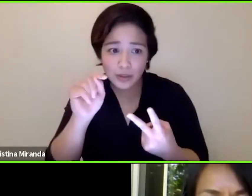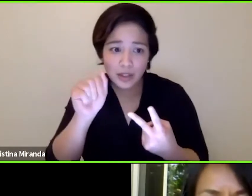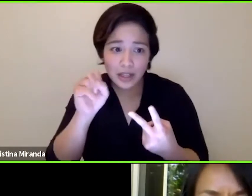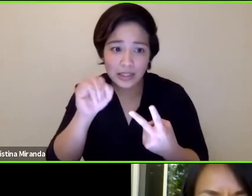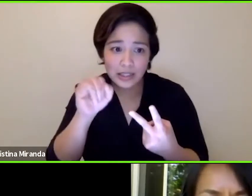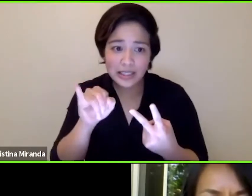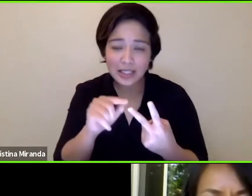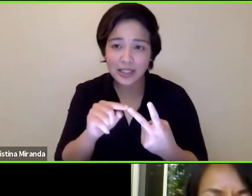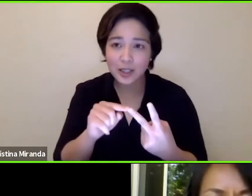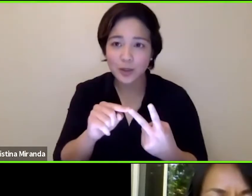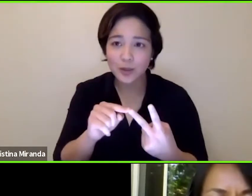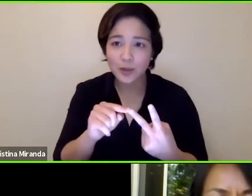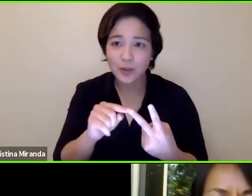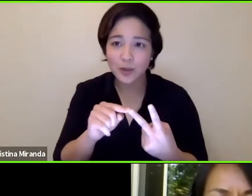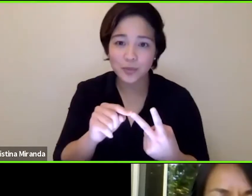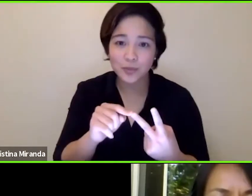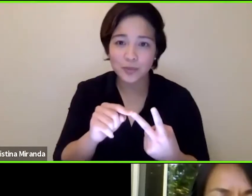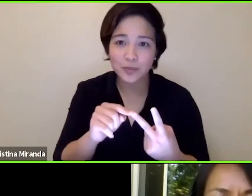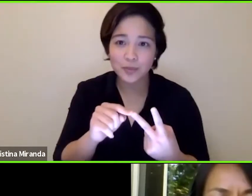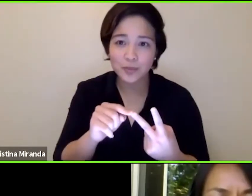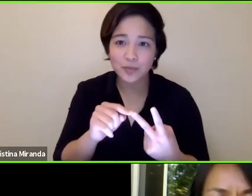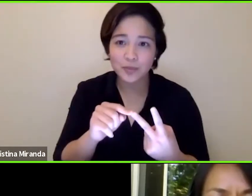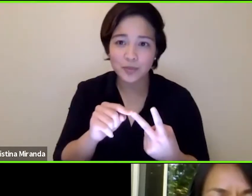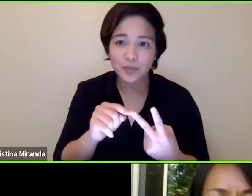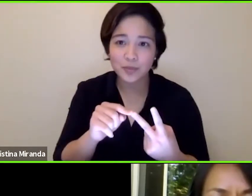I think you have to unmute and